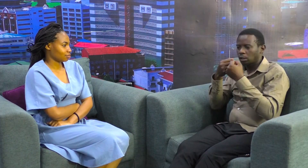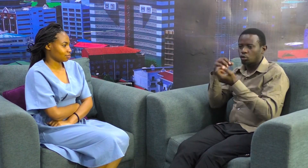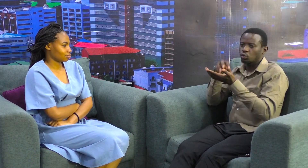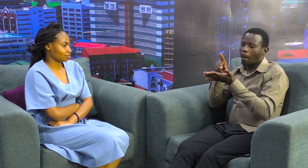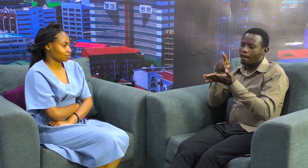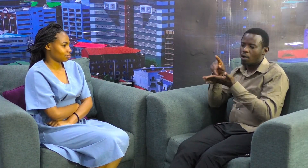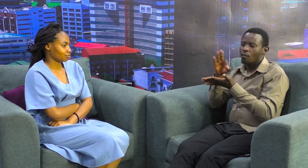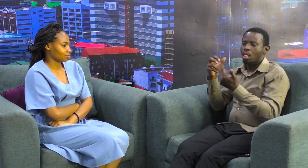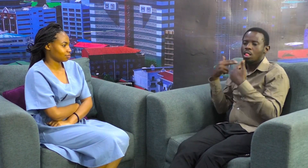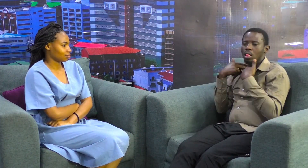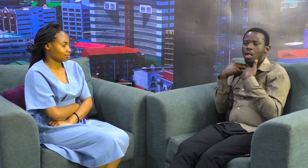But for the deaf, it is